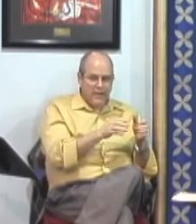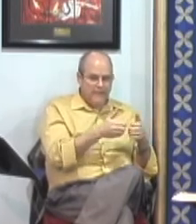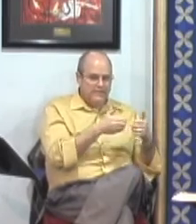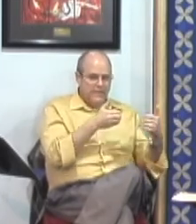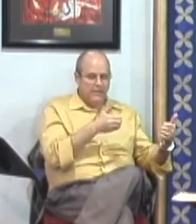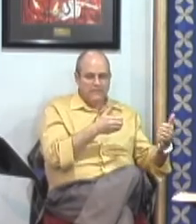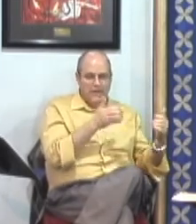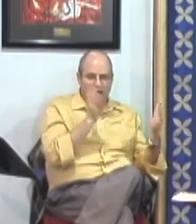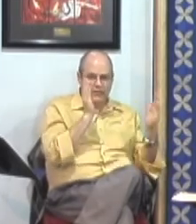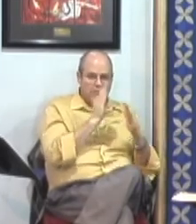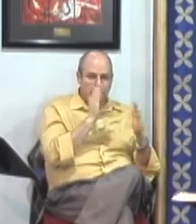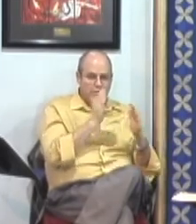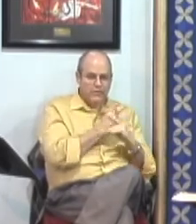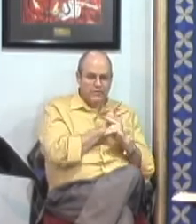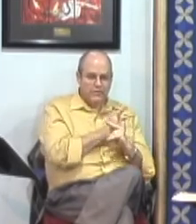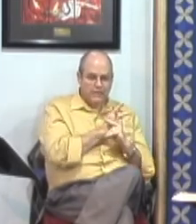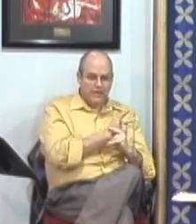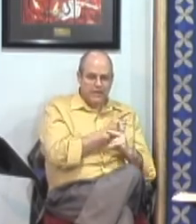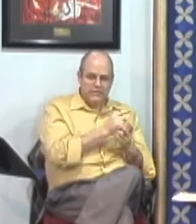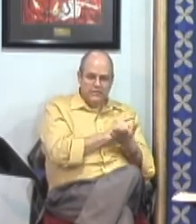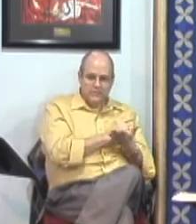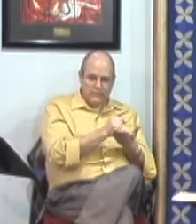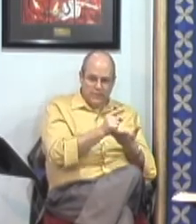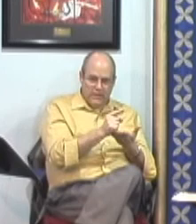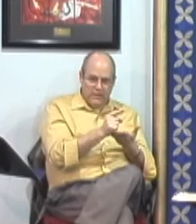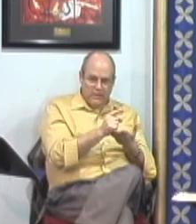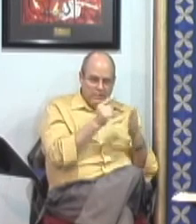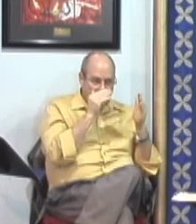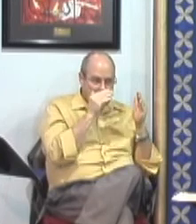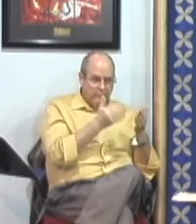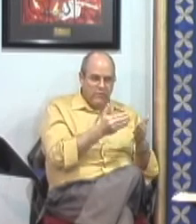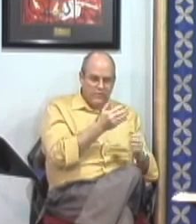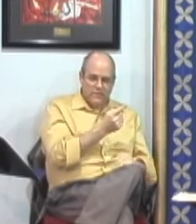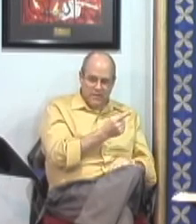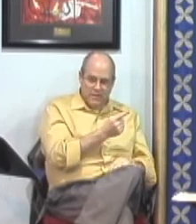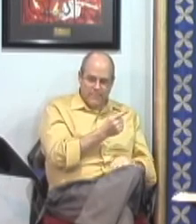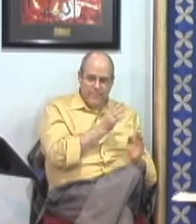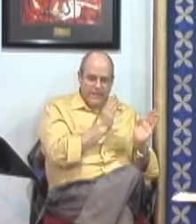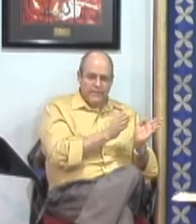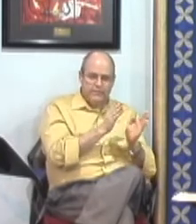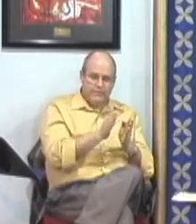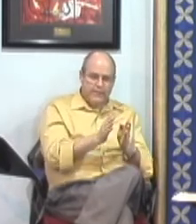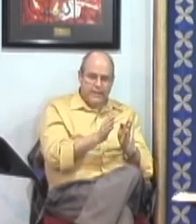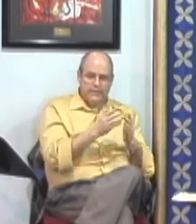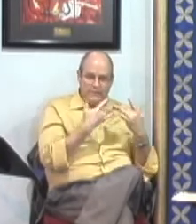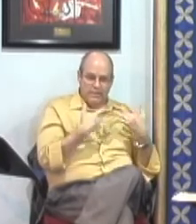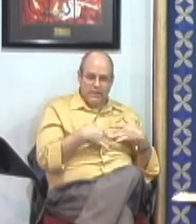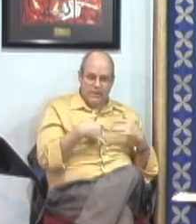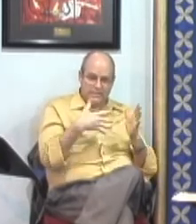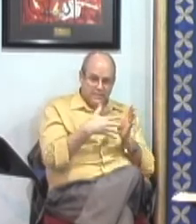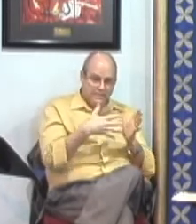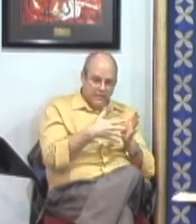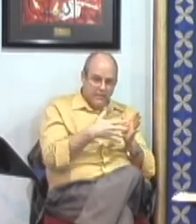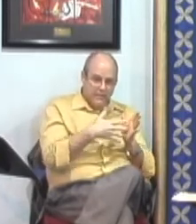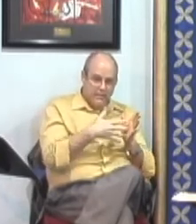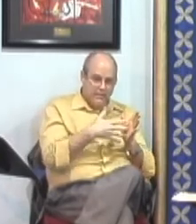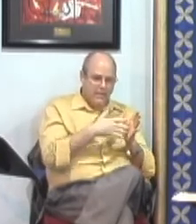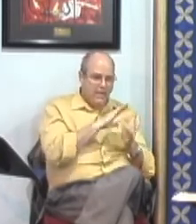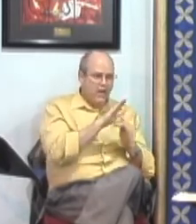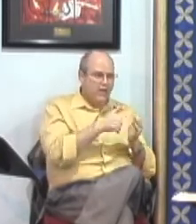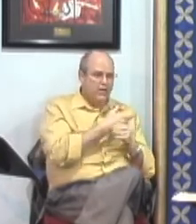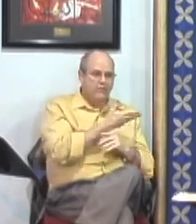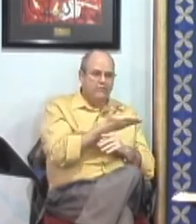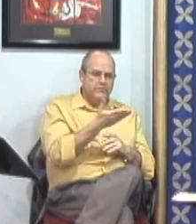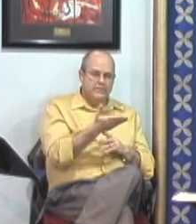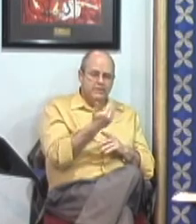aside the worries and the cares of this week so we can focus on him. It prepares our hearts to study his word. And all of those things